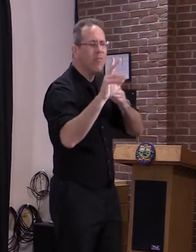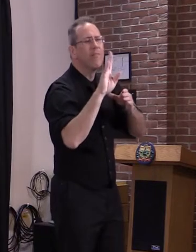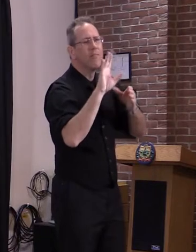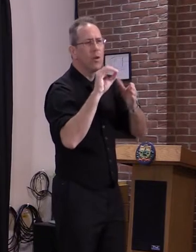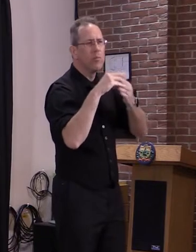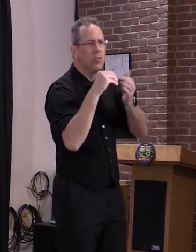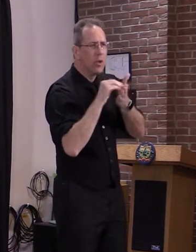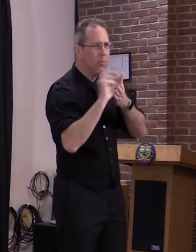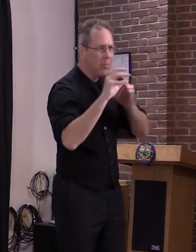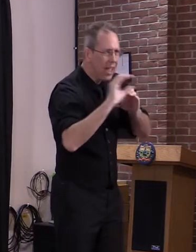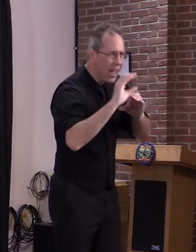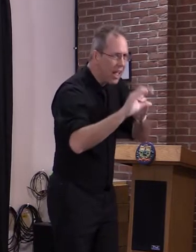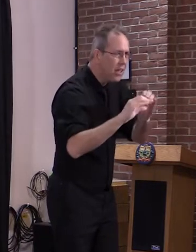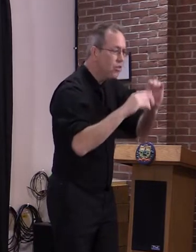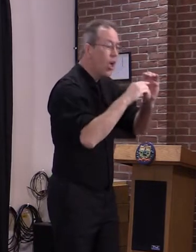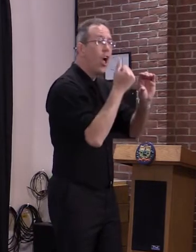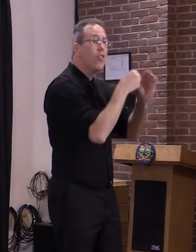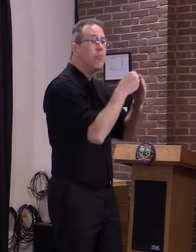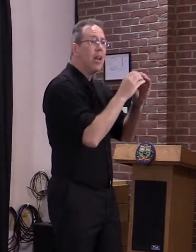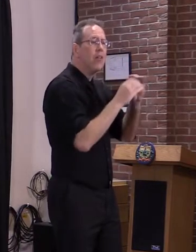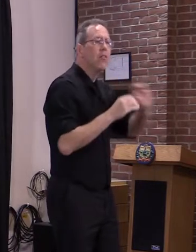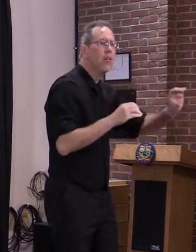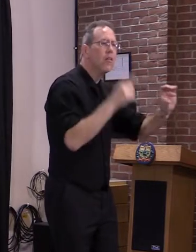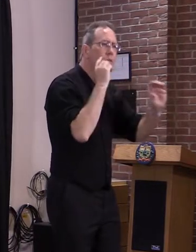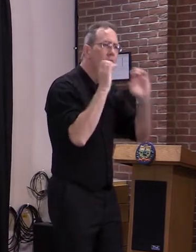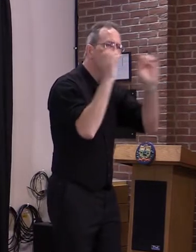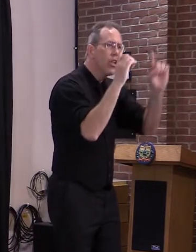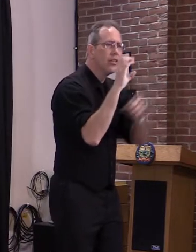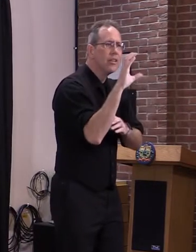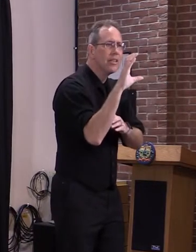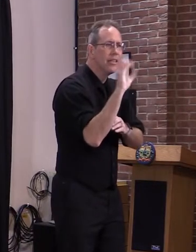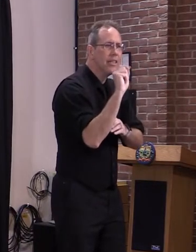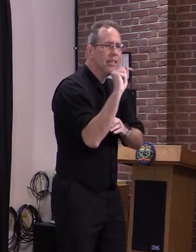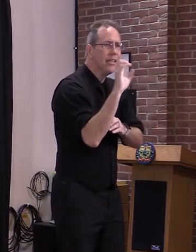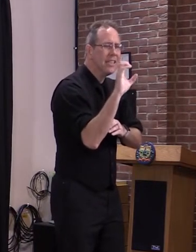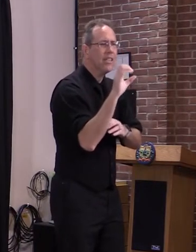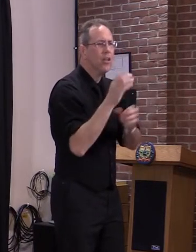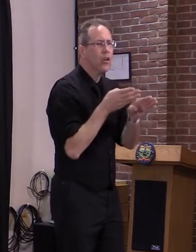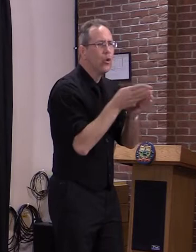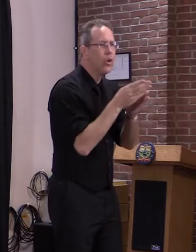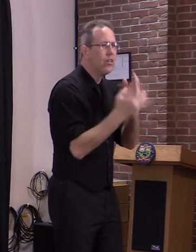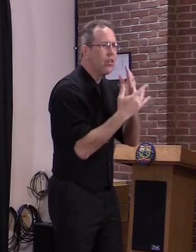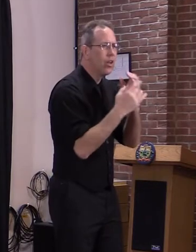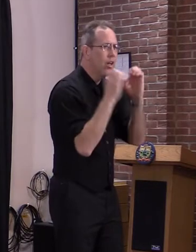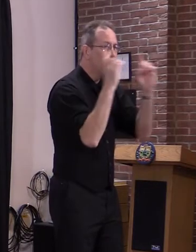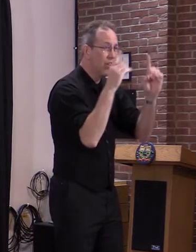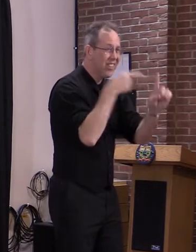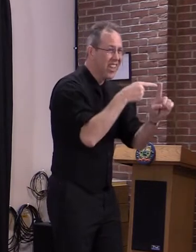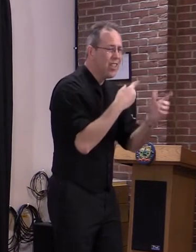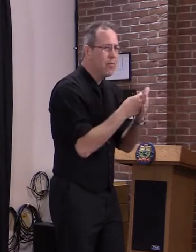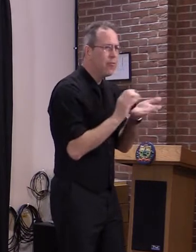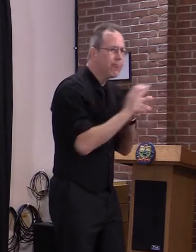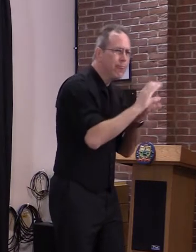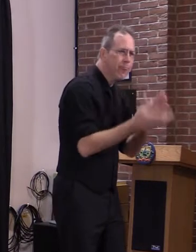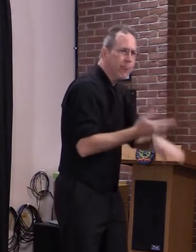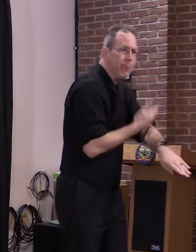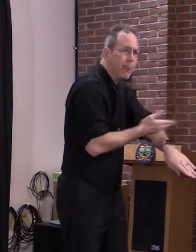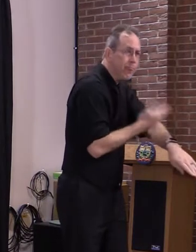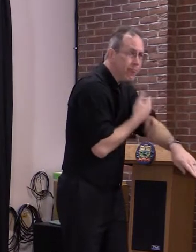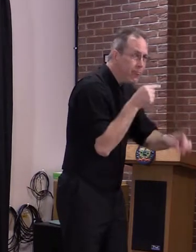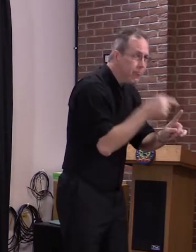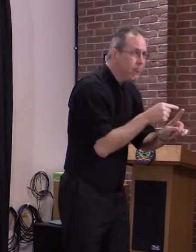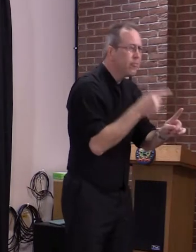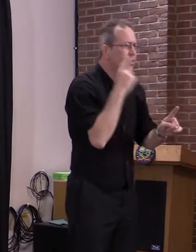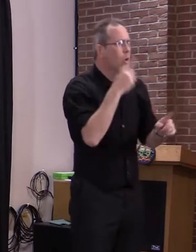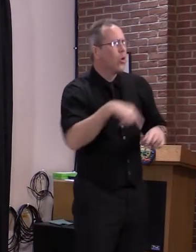education. I think most would agree we need to do more to support CTE because they've been left behind